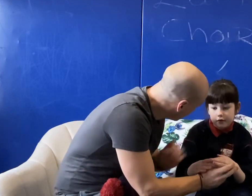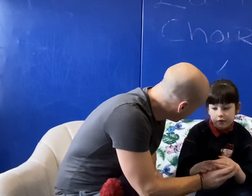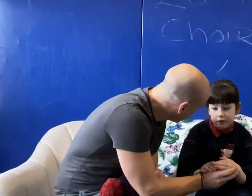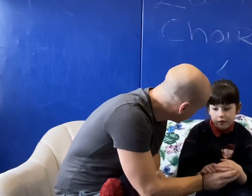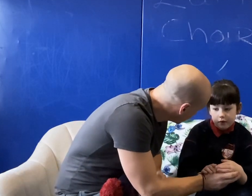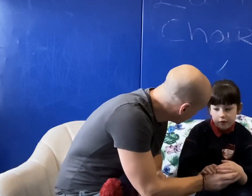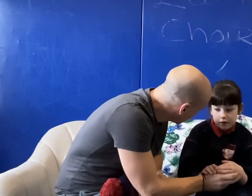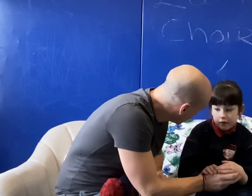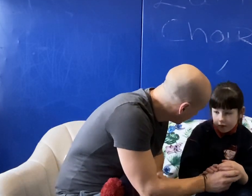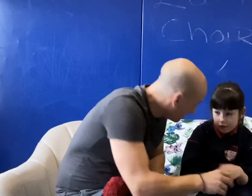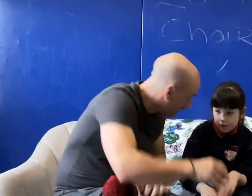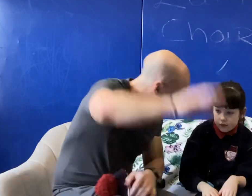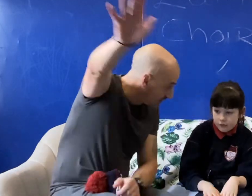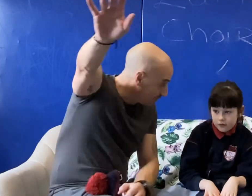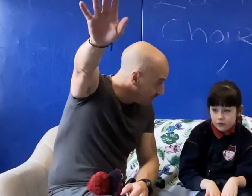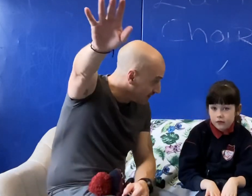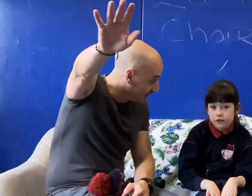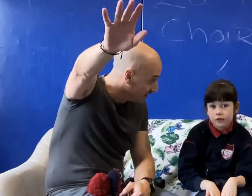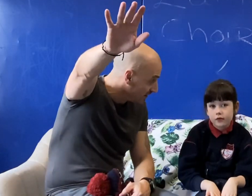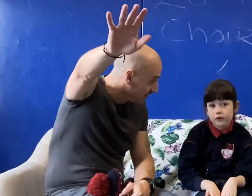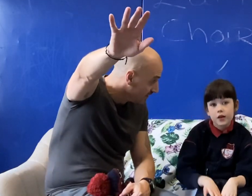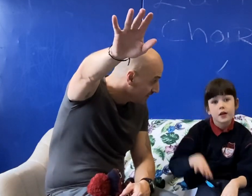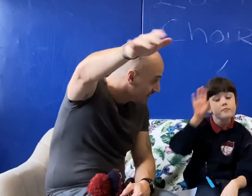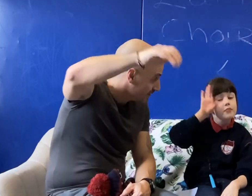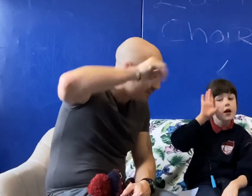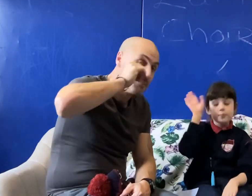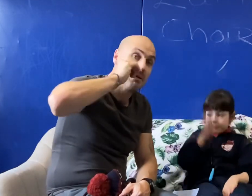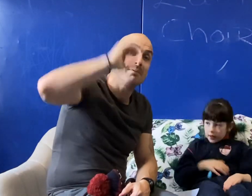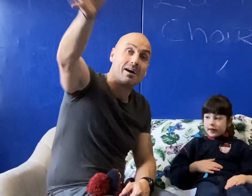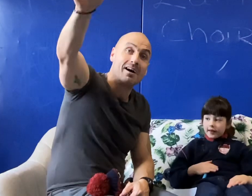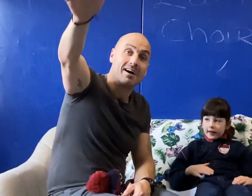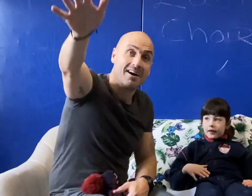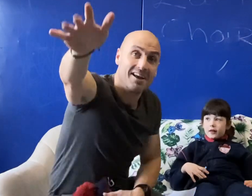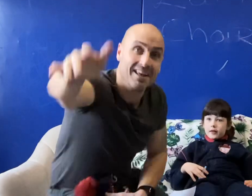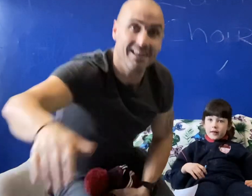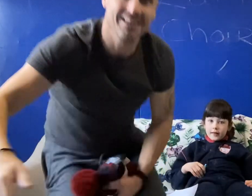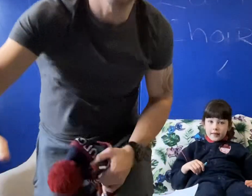Isn't that right? Say goodbye to everybody. Bye-bye.